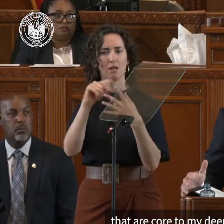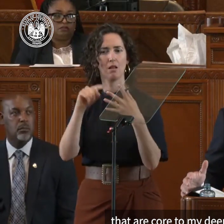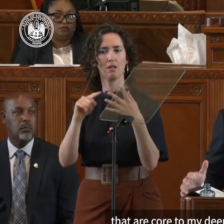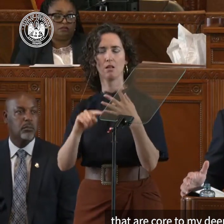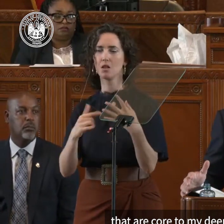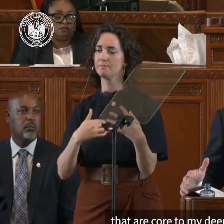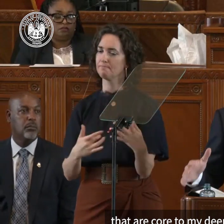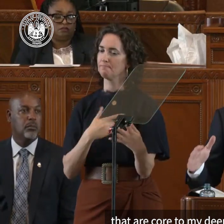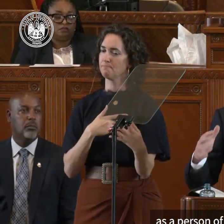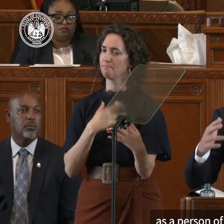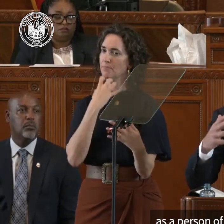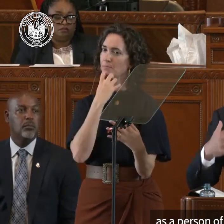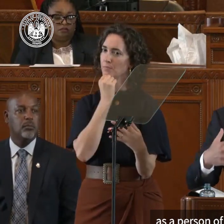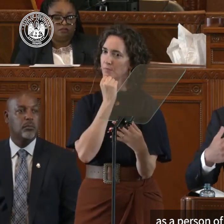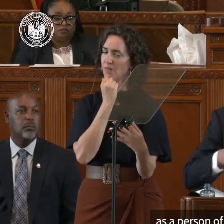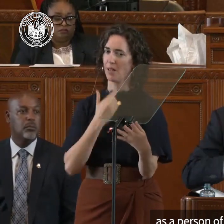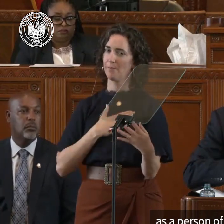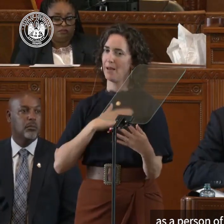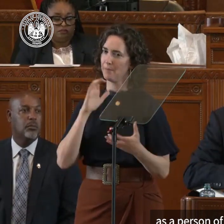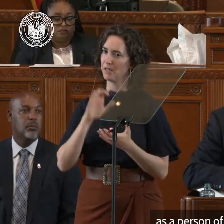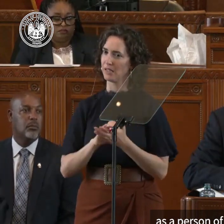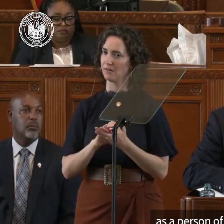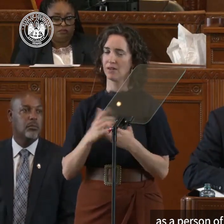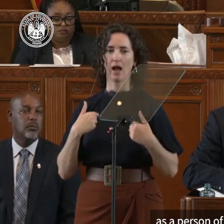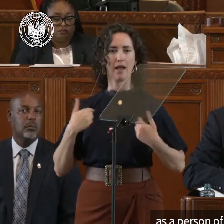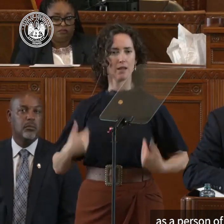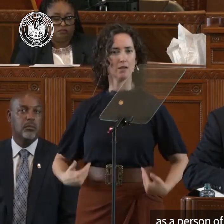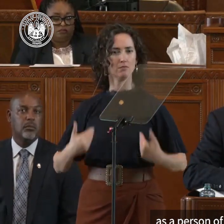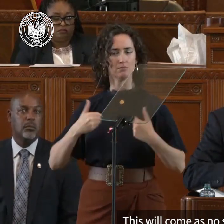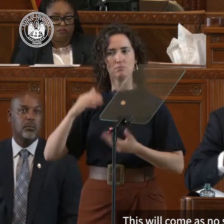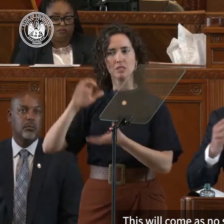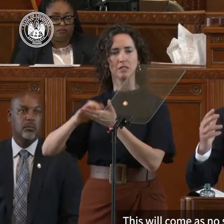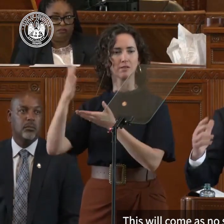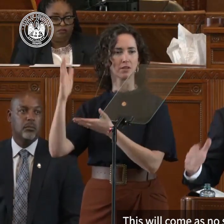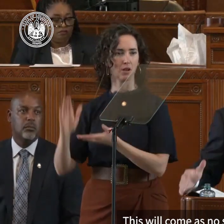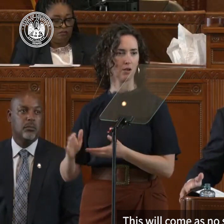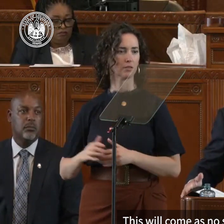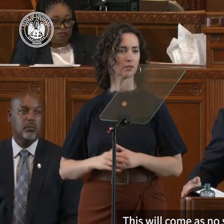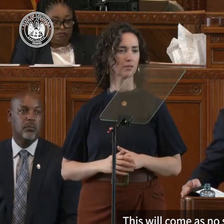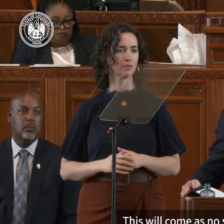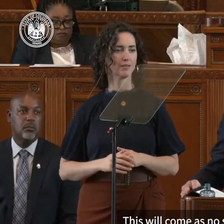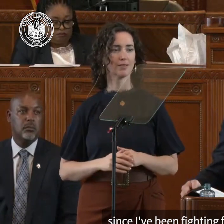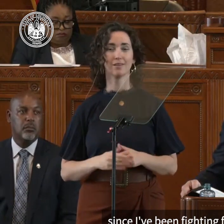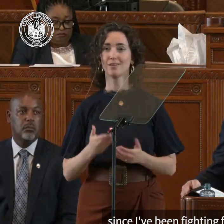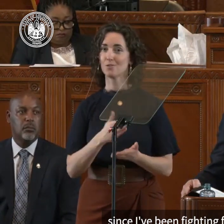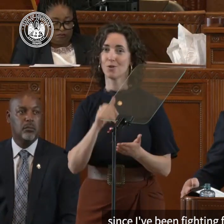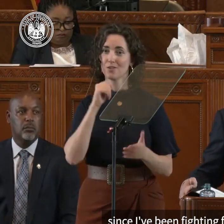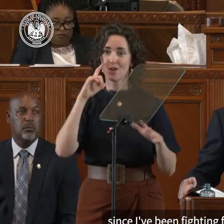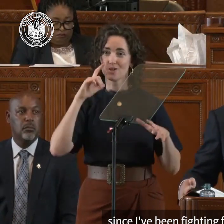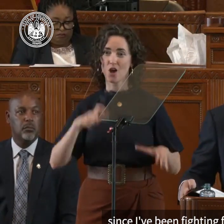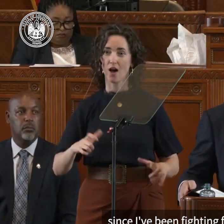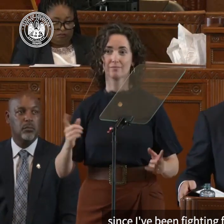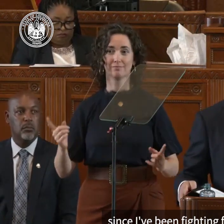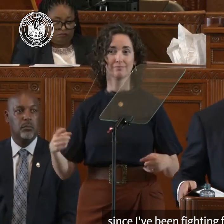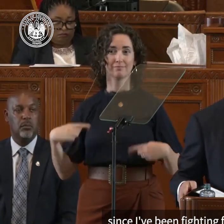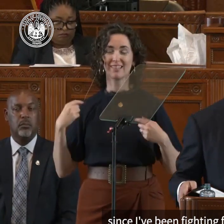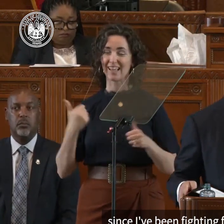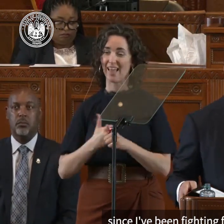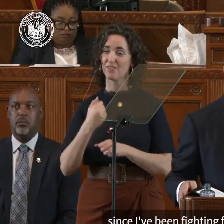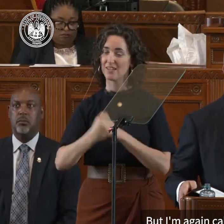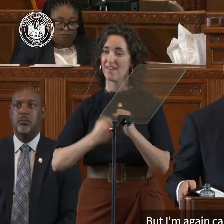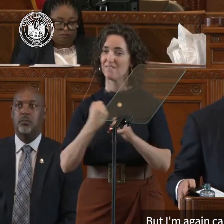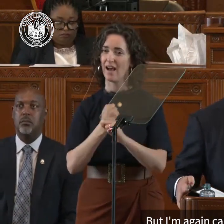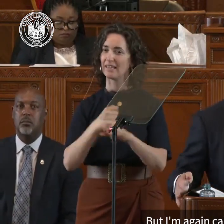held beliefs as a person of faith. This will come as no shock to you since I've been fighting for it every